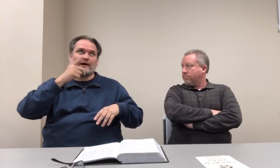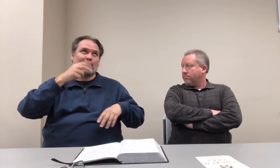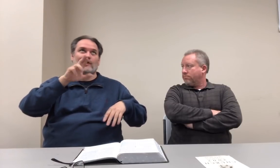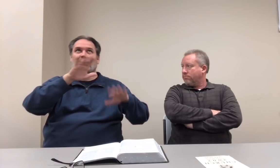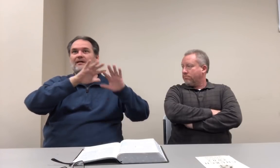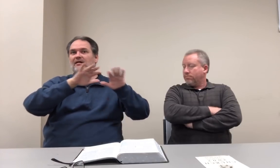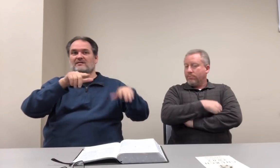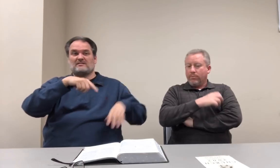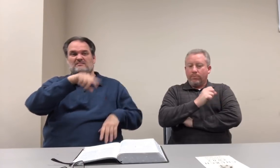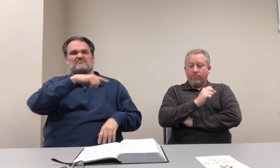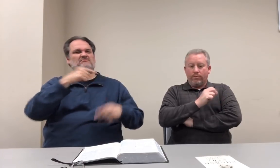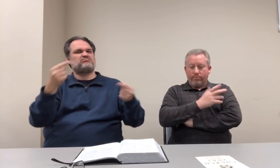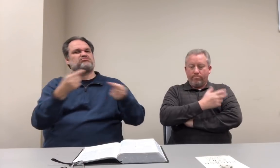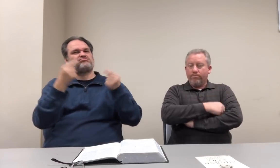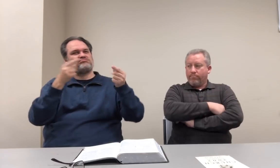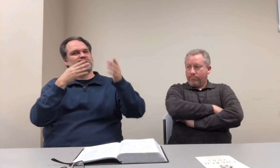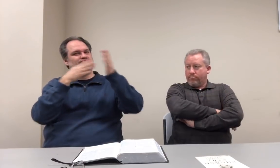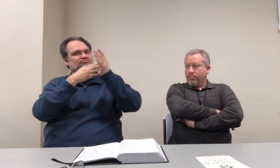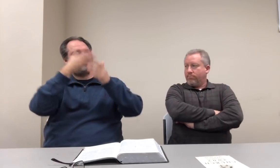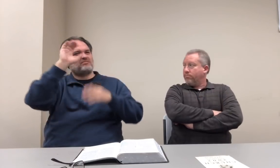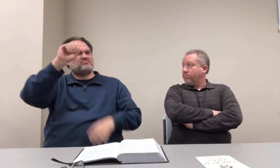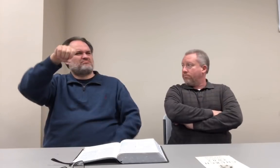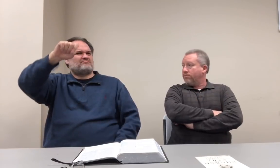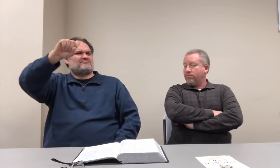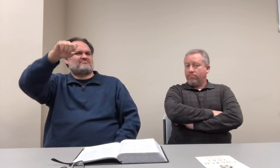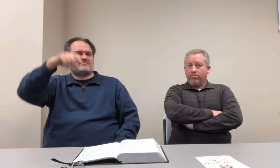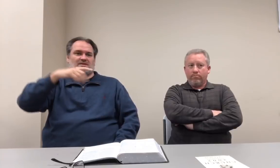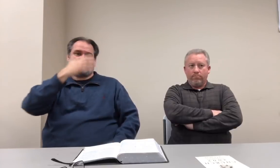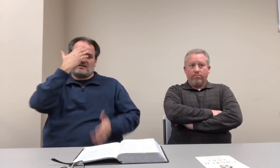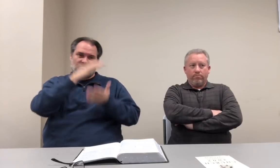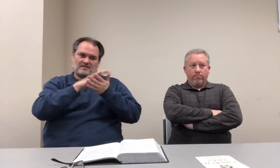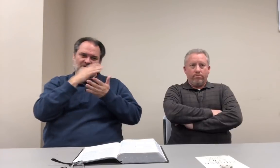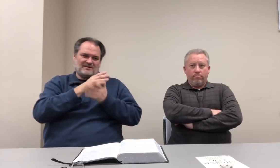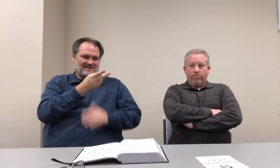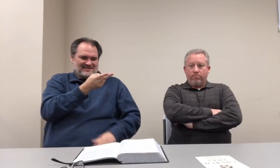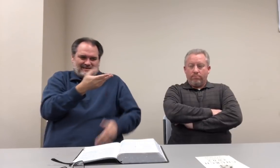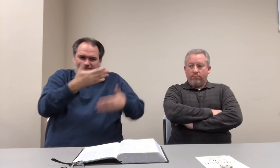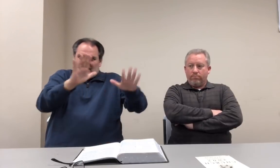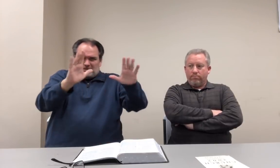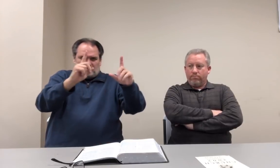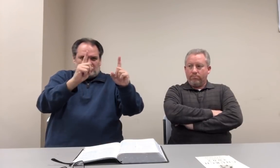Not a man, so we have to be careful not to think of him in those terms. So when the Bible says